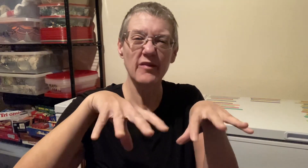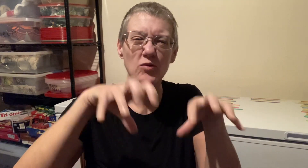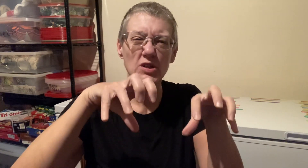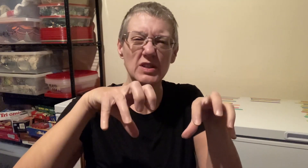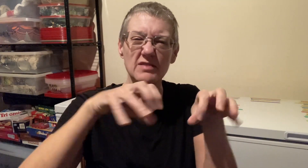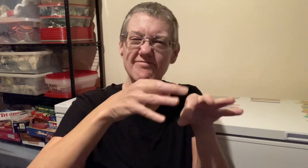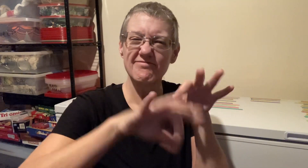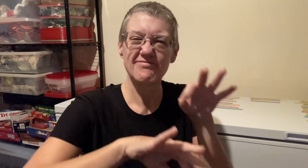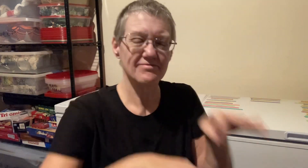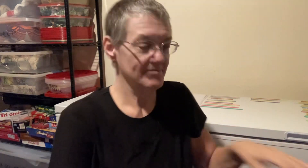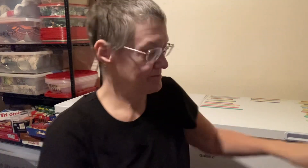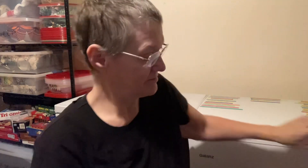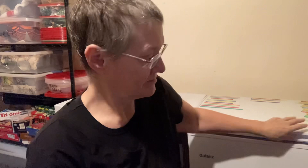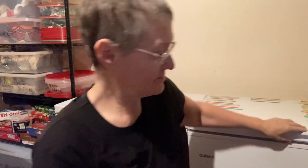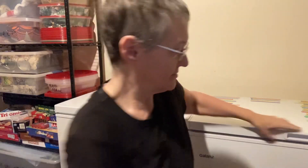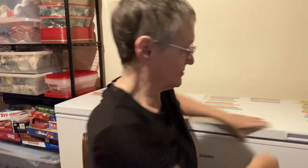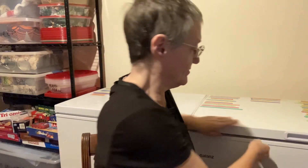them in a baggie and freeze them.